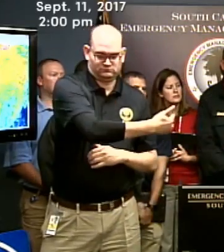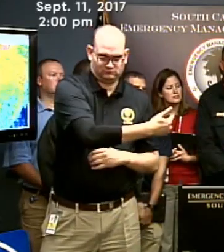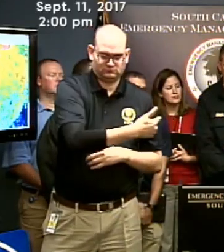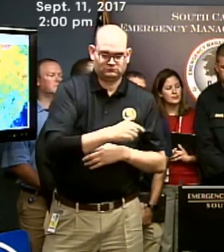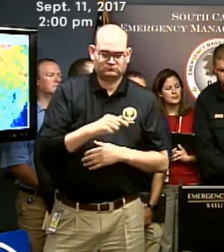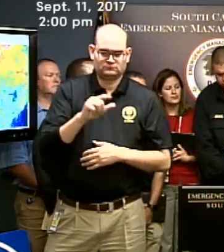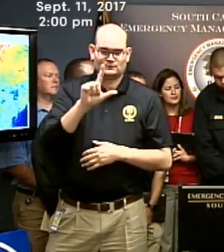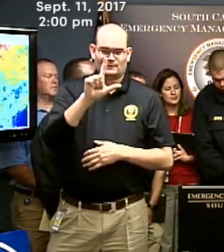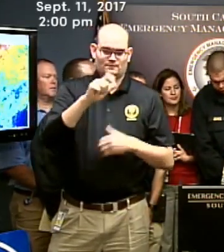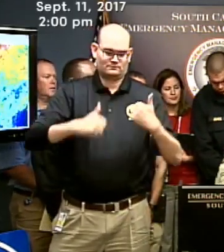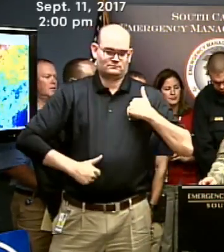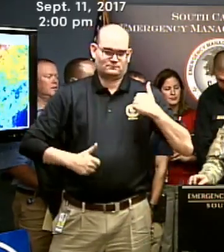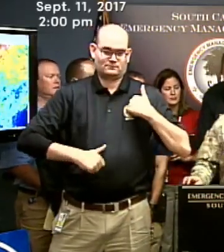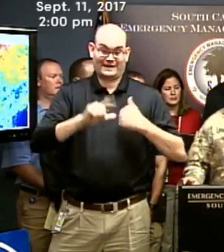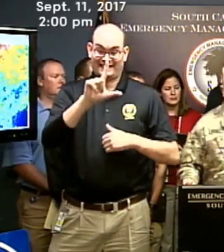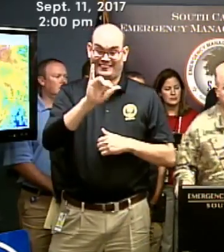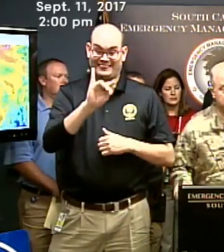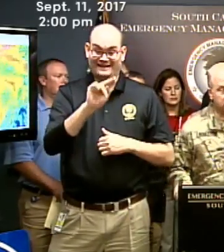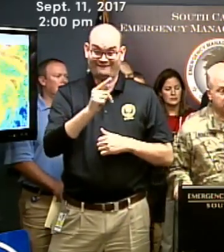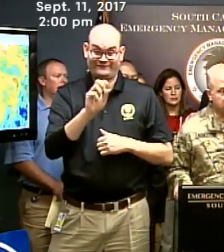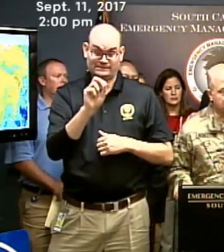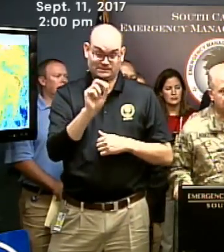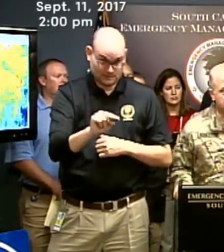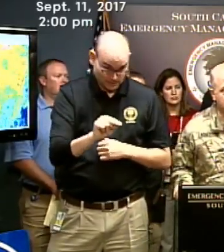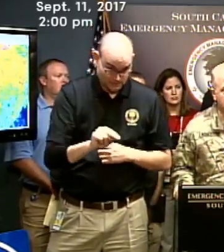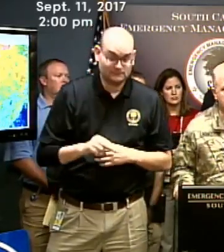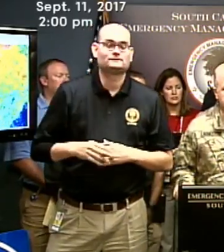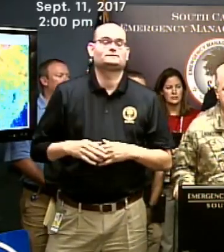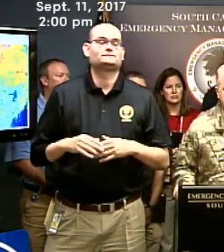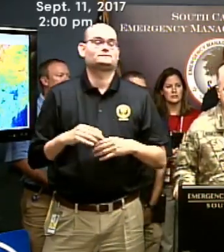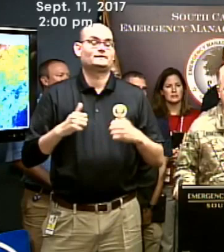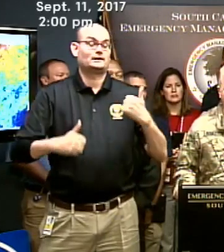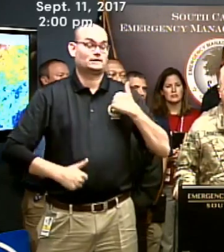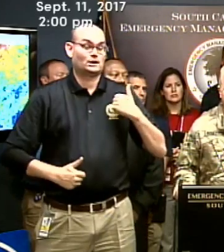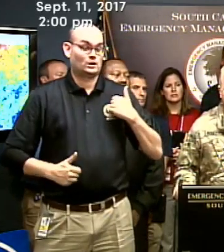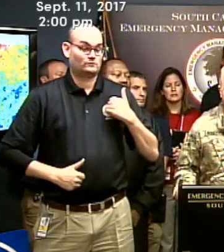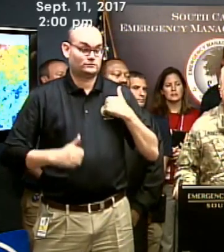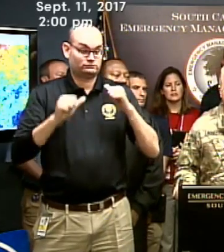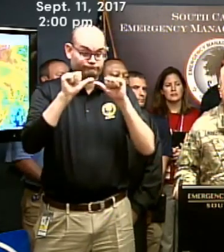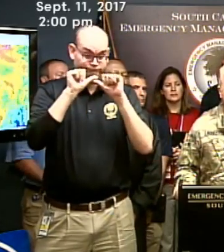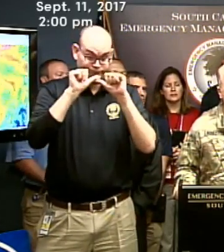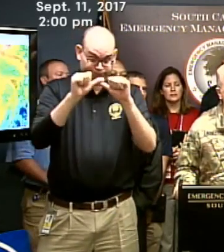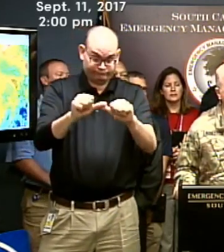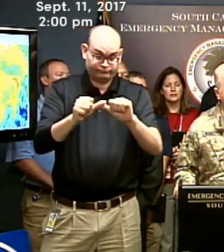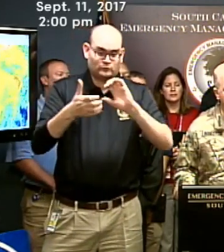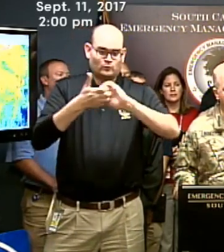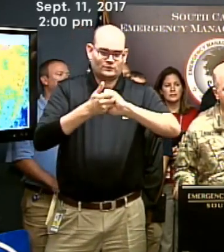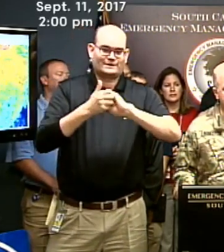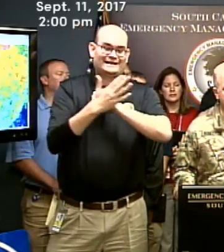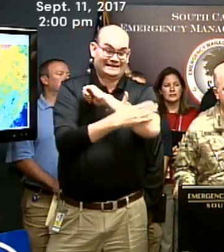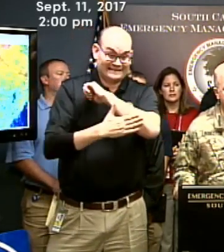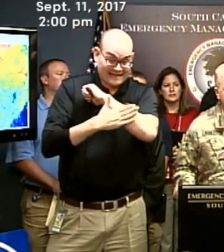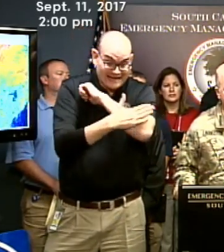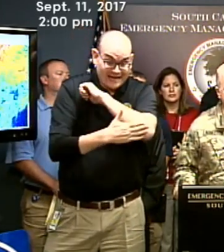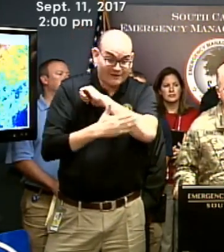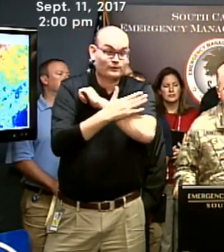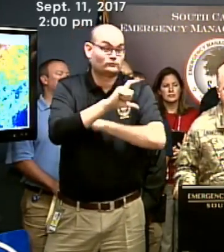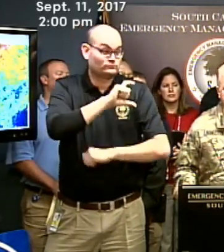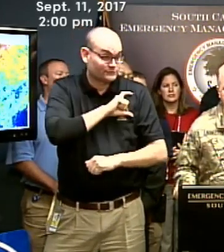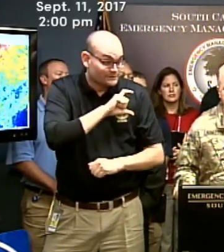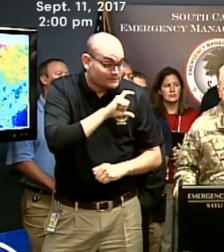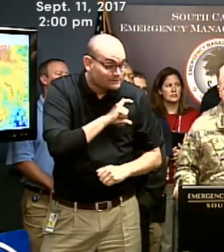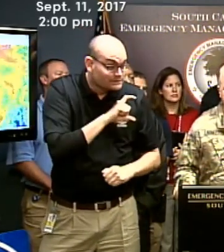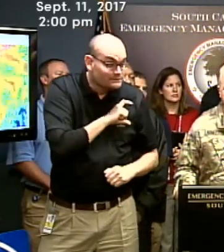Guard. General? Thank you, Governor. National Guard continues to be partnered with the counties, law enforcement, and